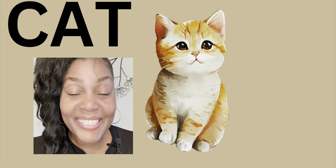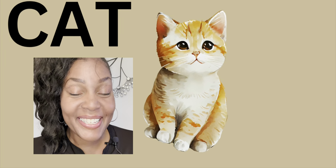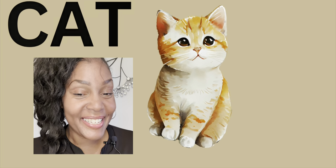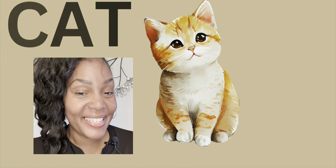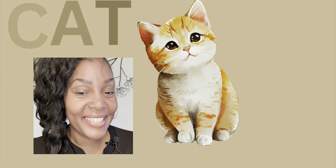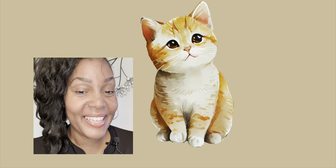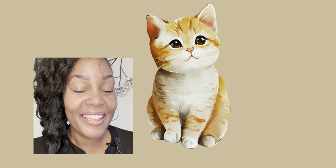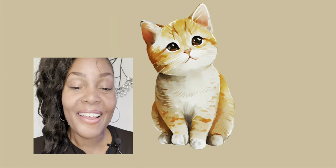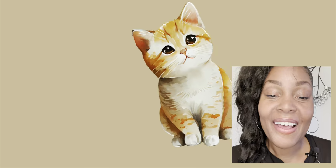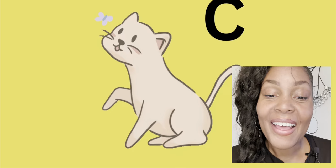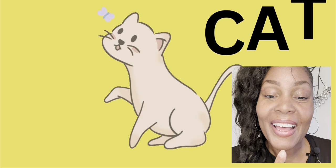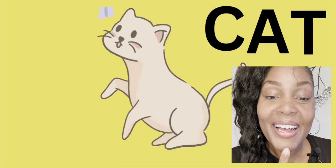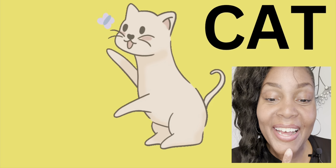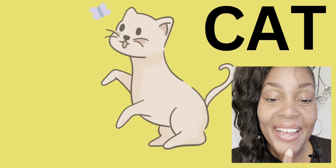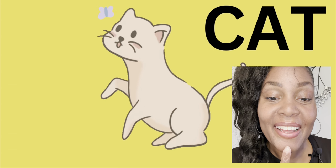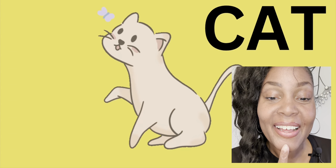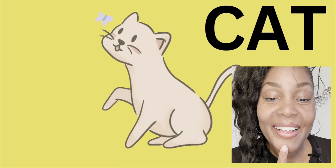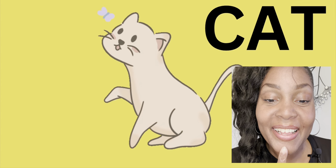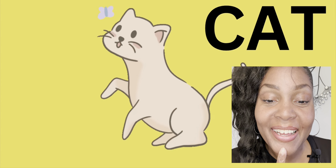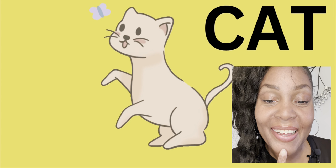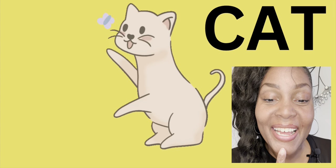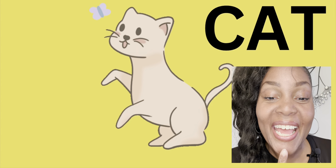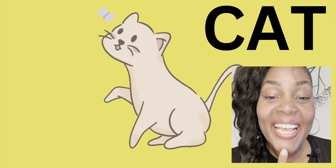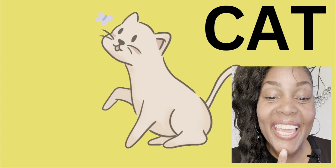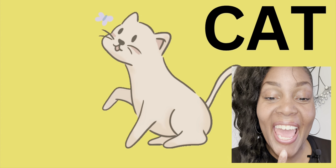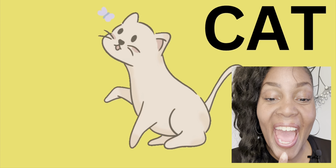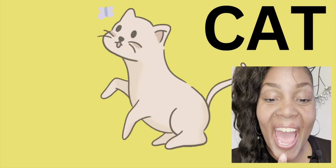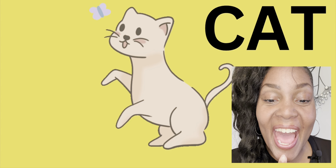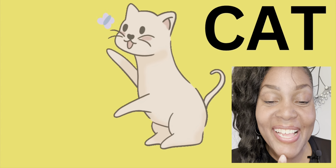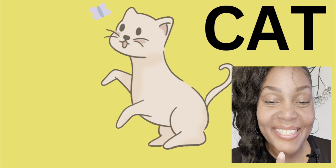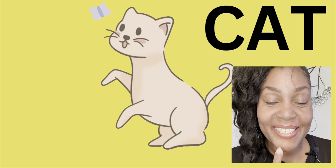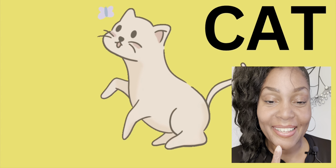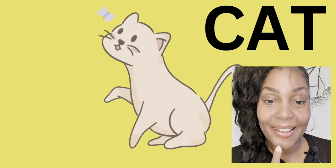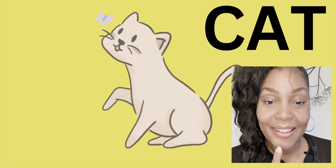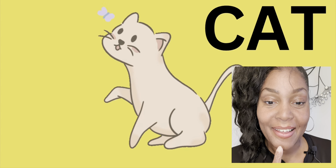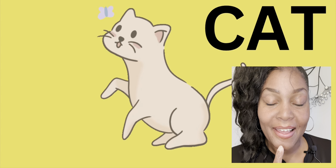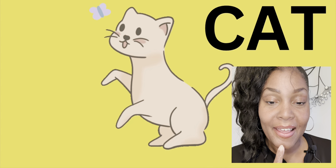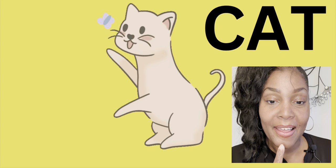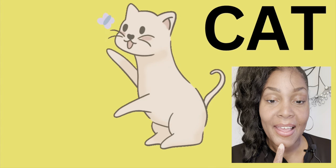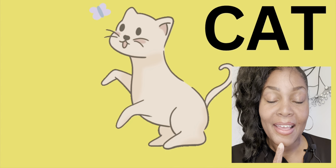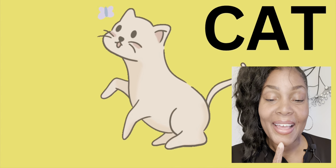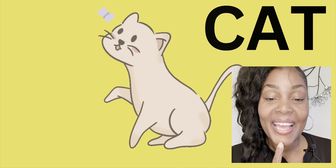cat, c, c, cat.